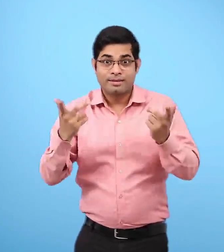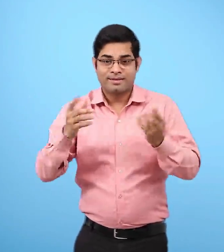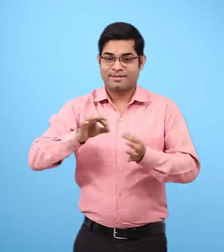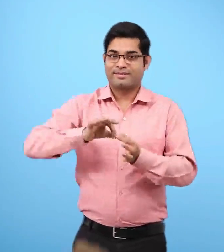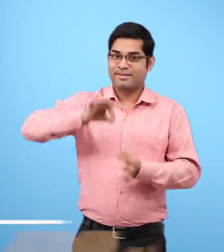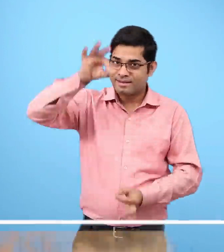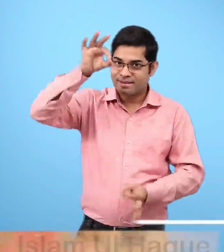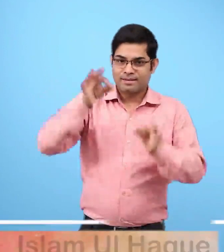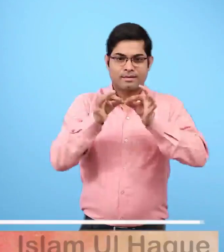Longer, shorter.